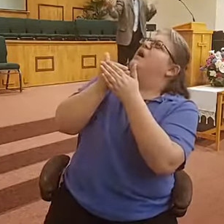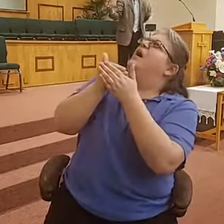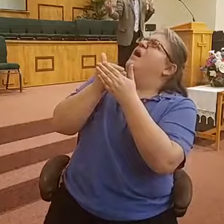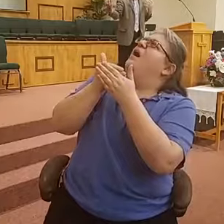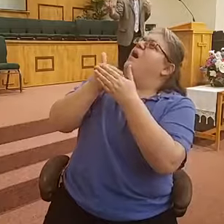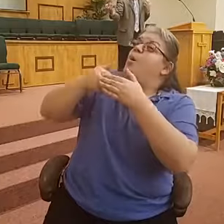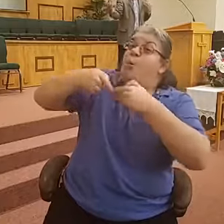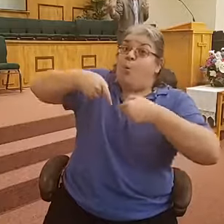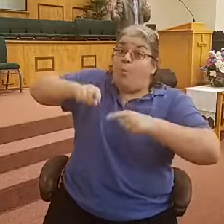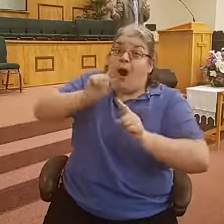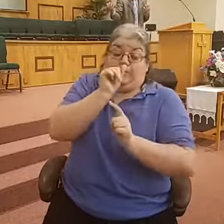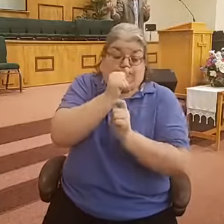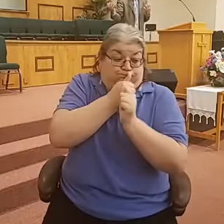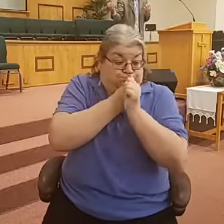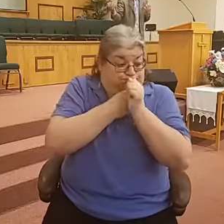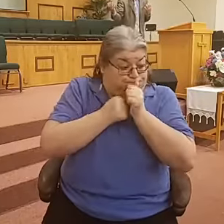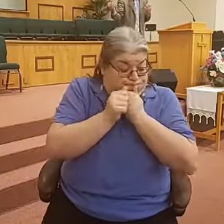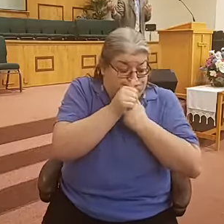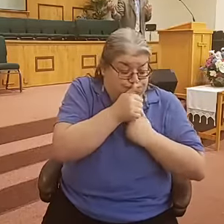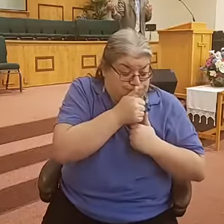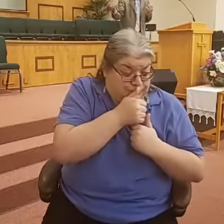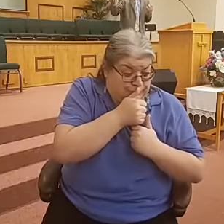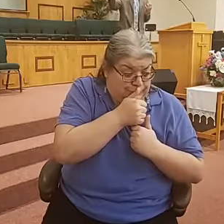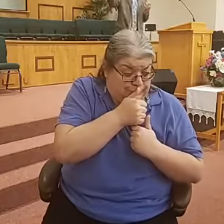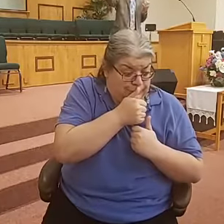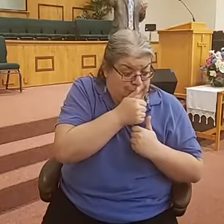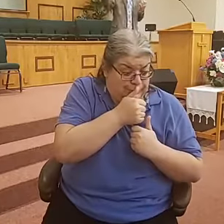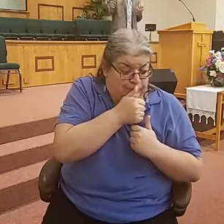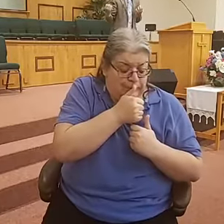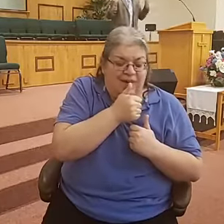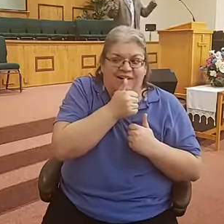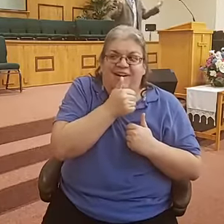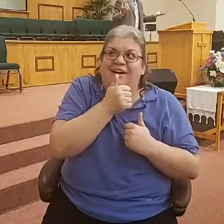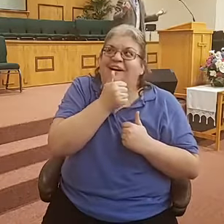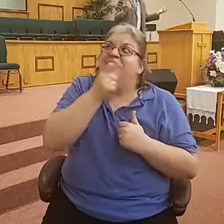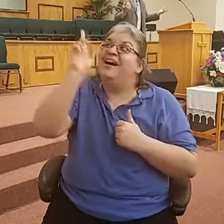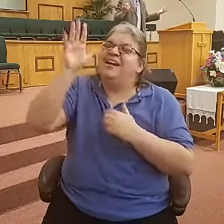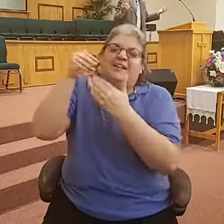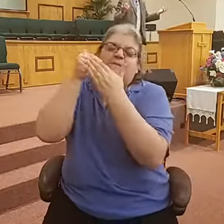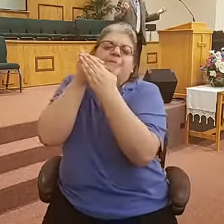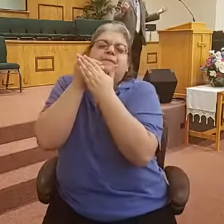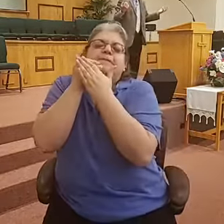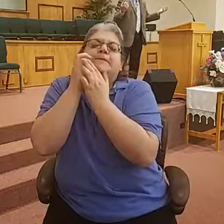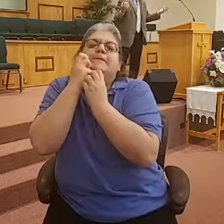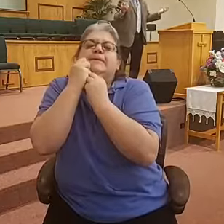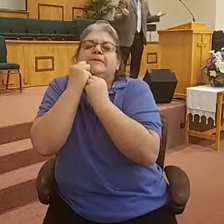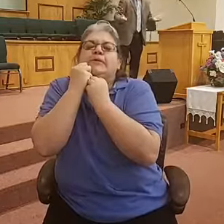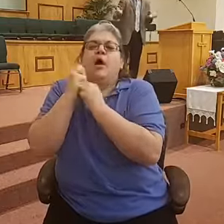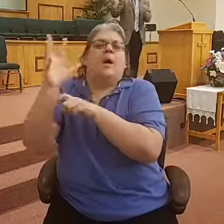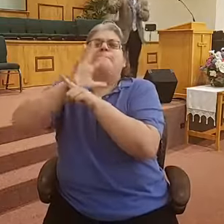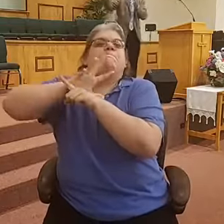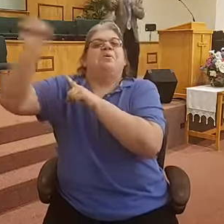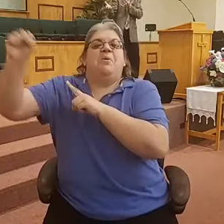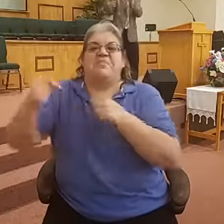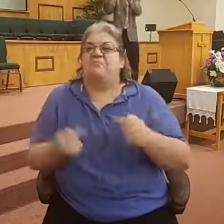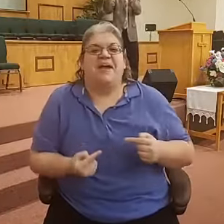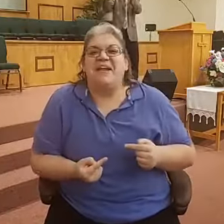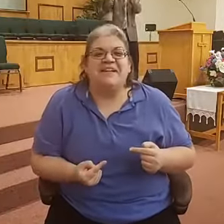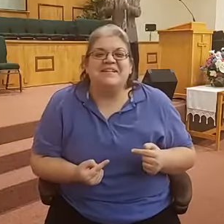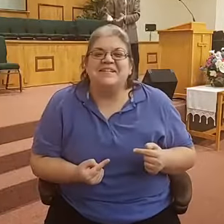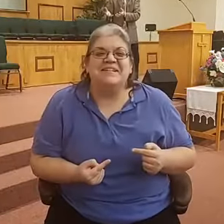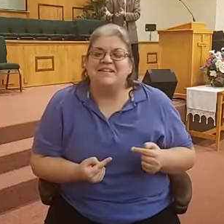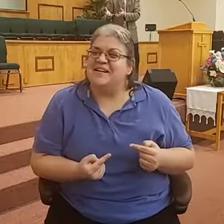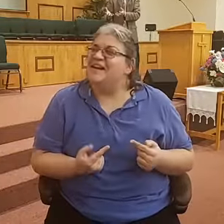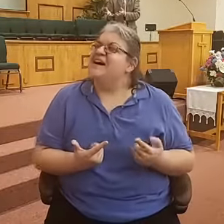while enduring the thorn in the flesh, far exceeded the pain. I enjoyed